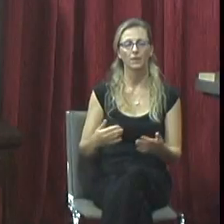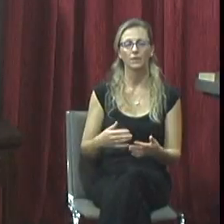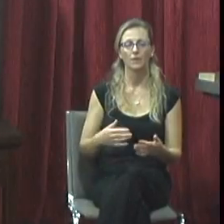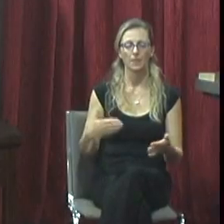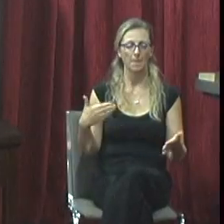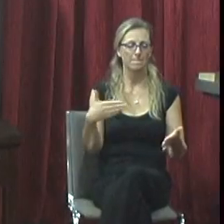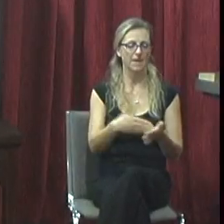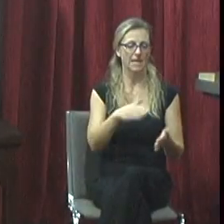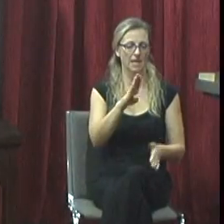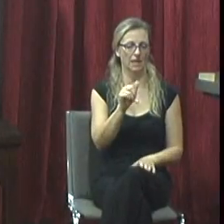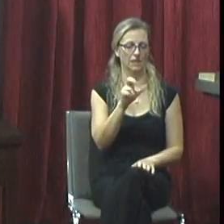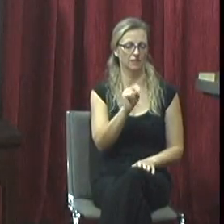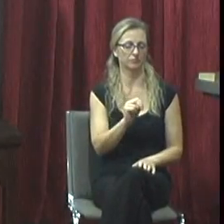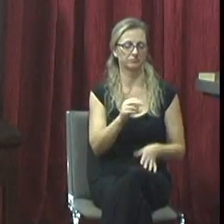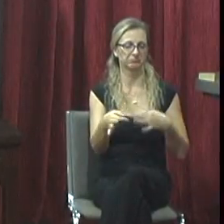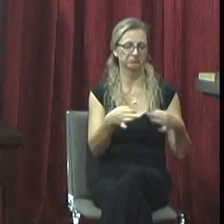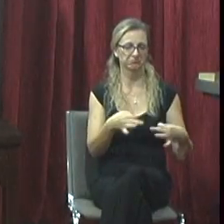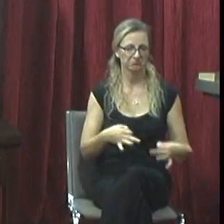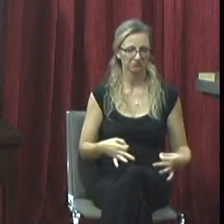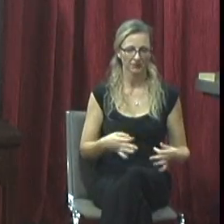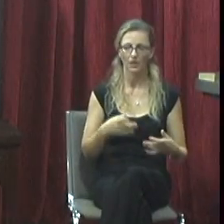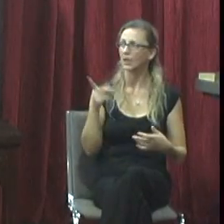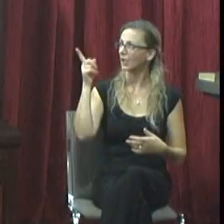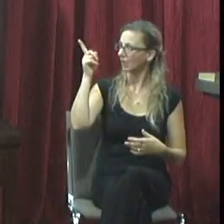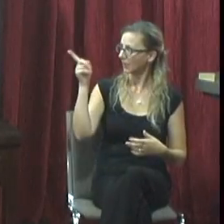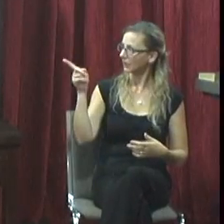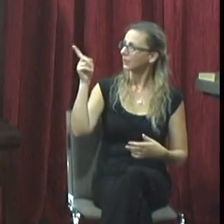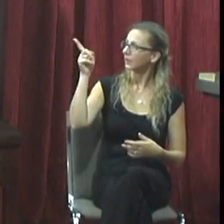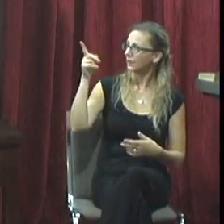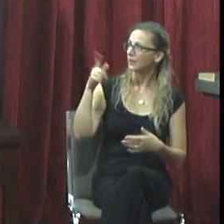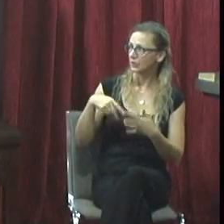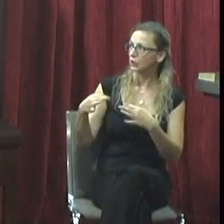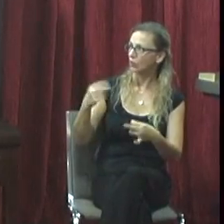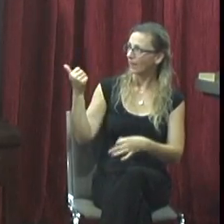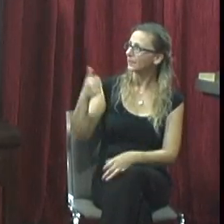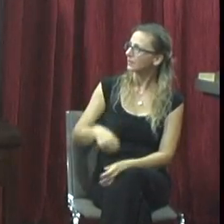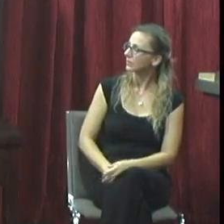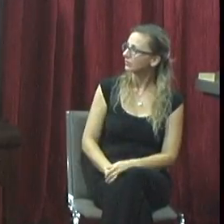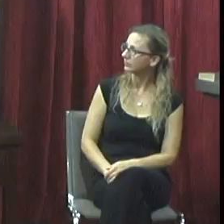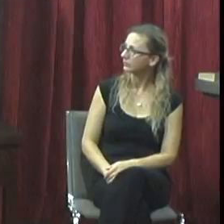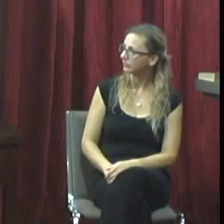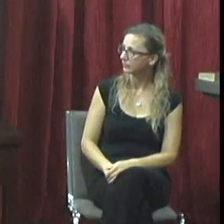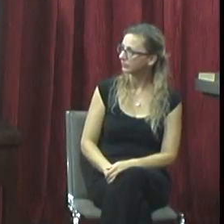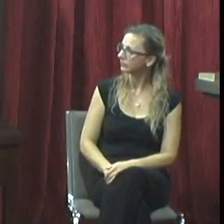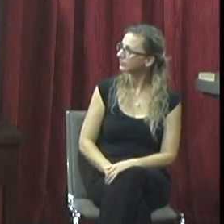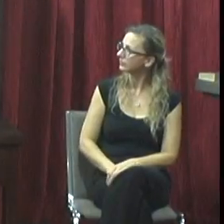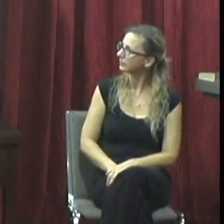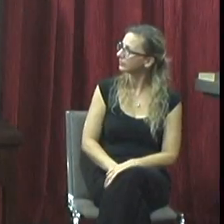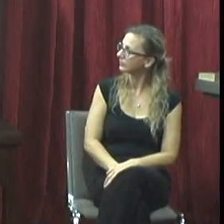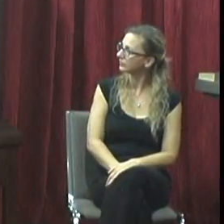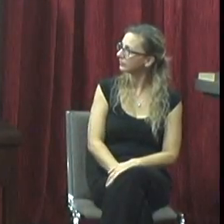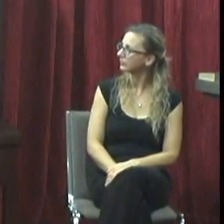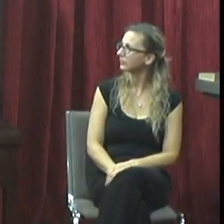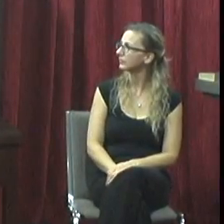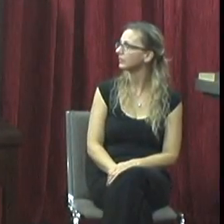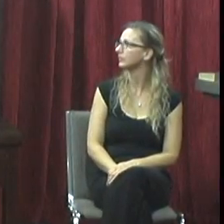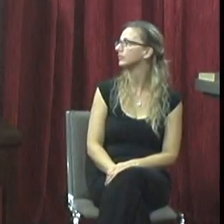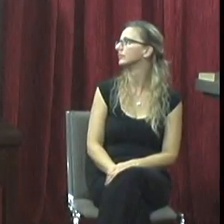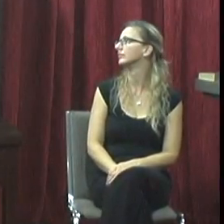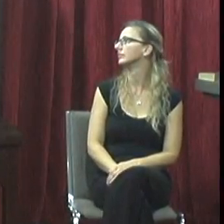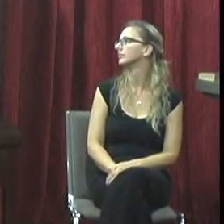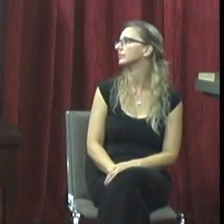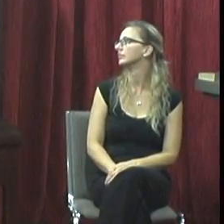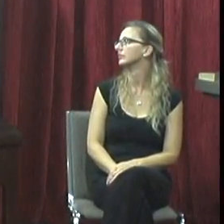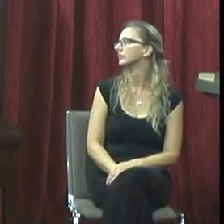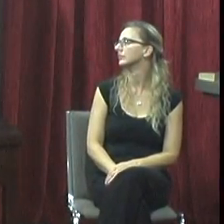told Joshua how to take Jericho. So in verse 18 it says, "But you just keep yourselves from the things that are under the